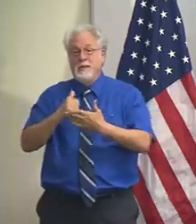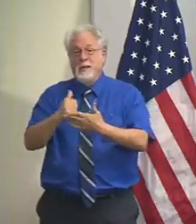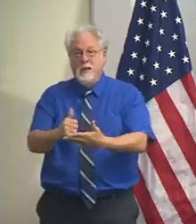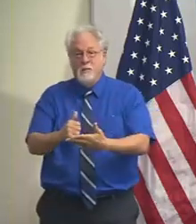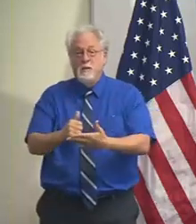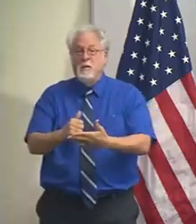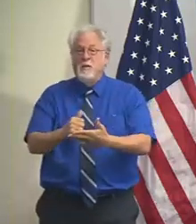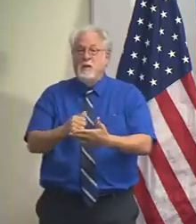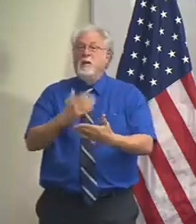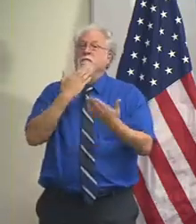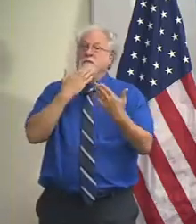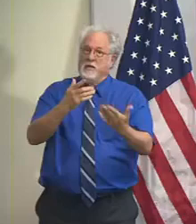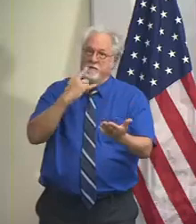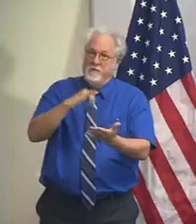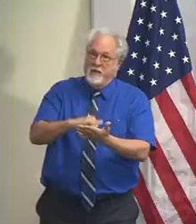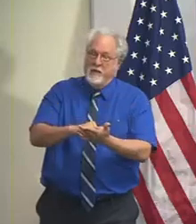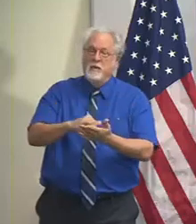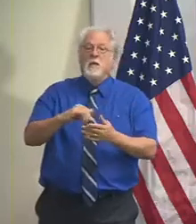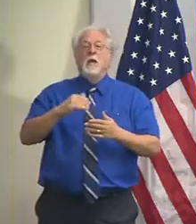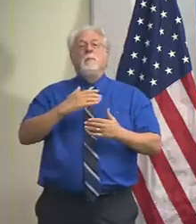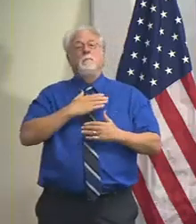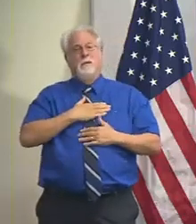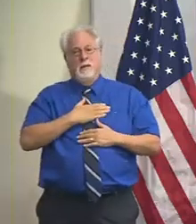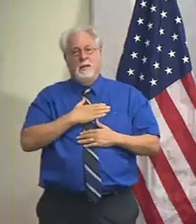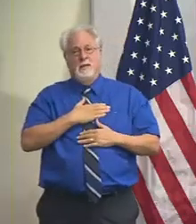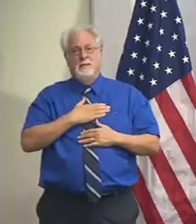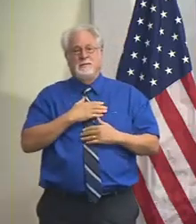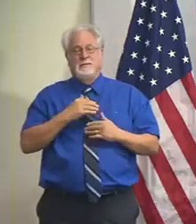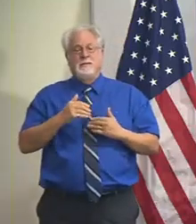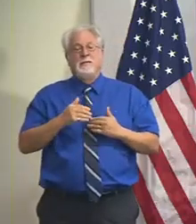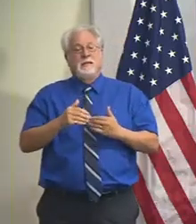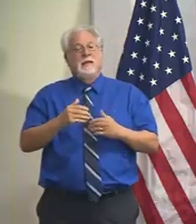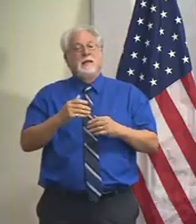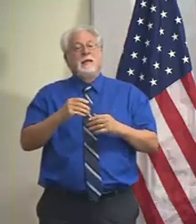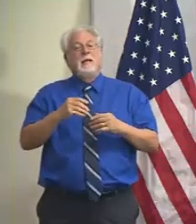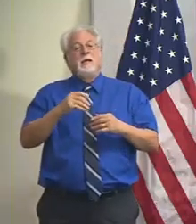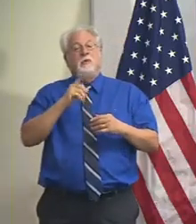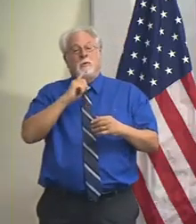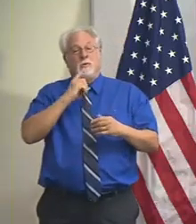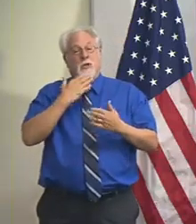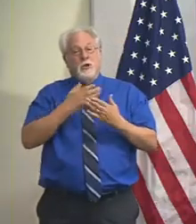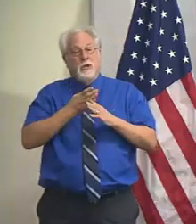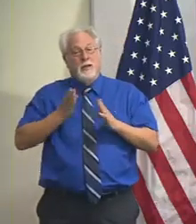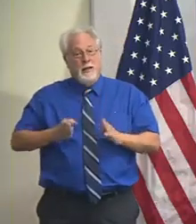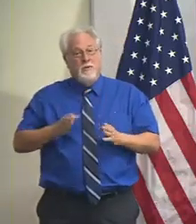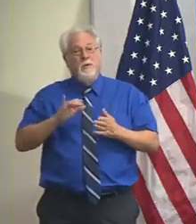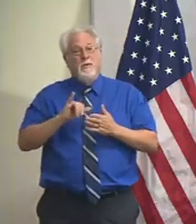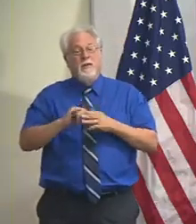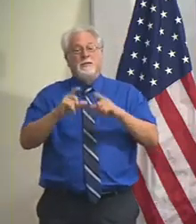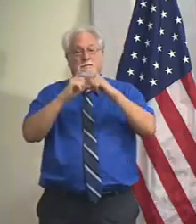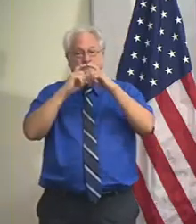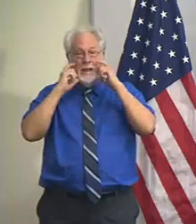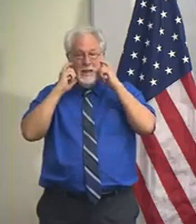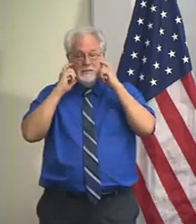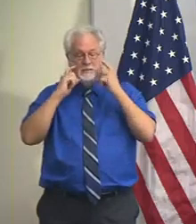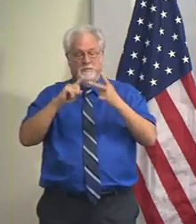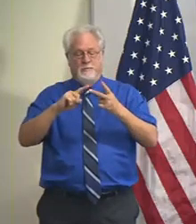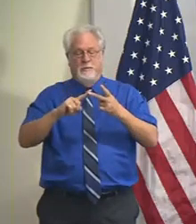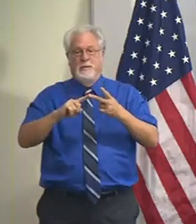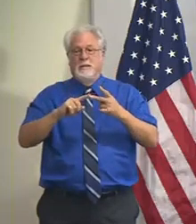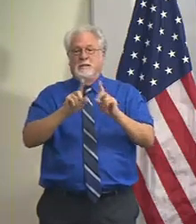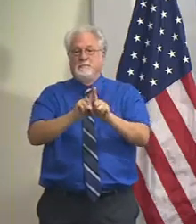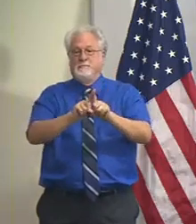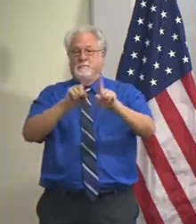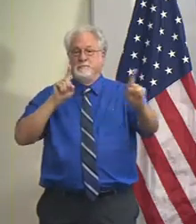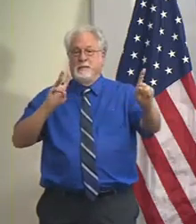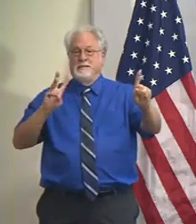now, and which I thank you for, please go the extra step to be a really, really good neighbor. And that is wear your mask, stay 6